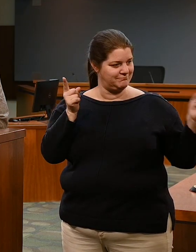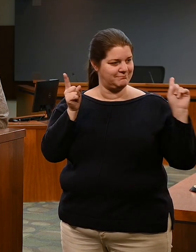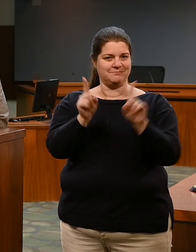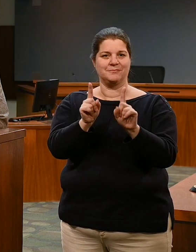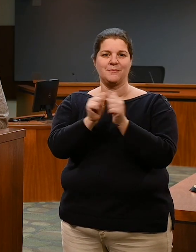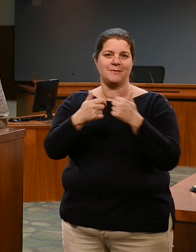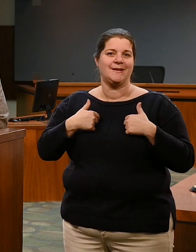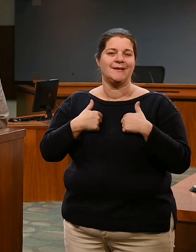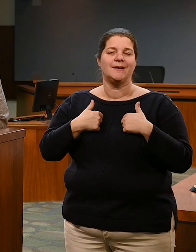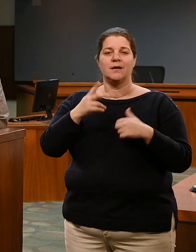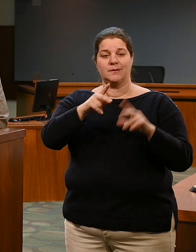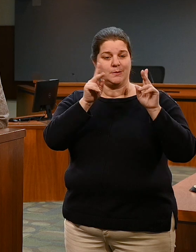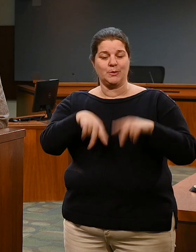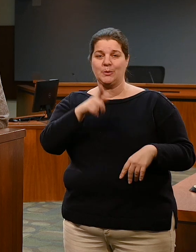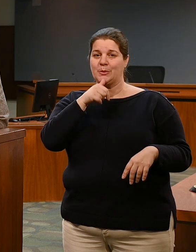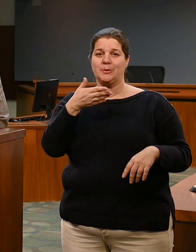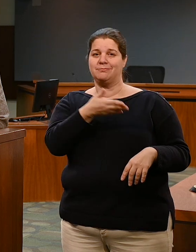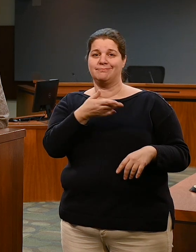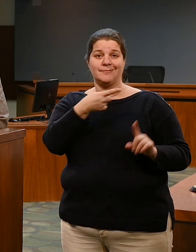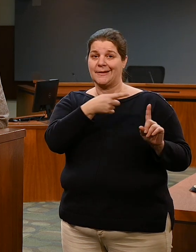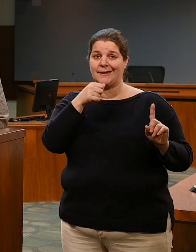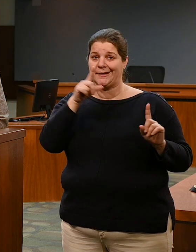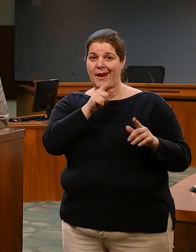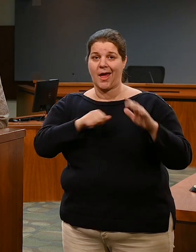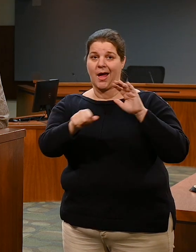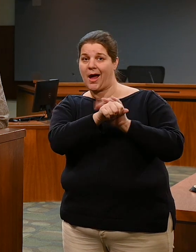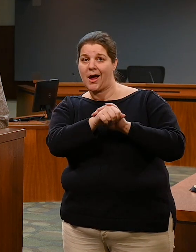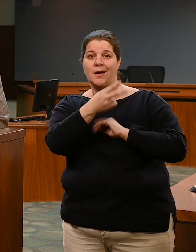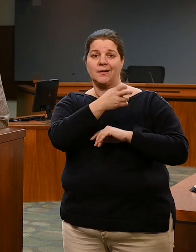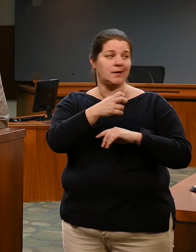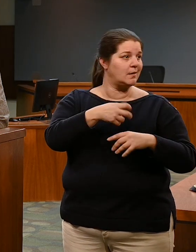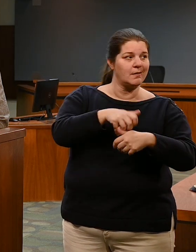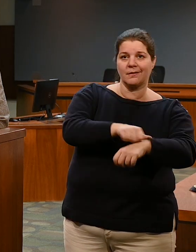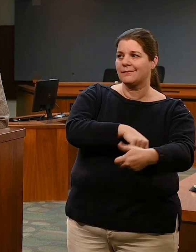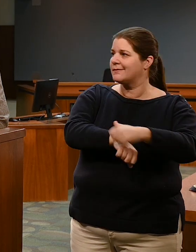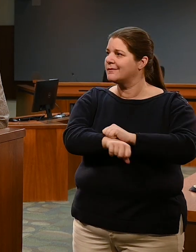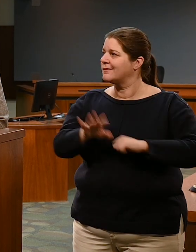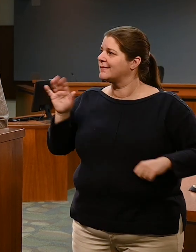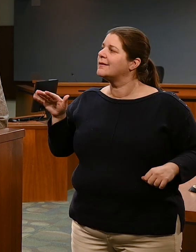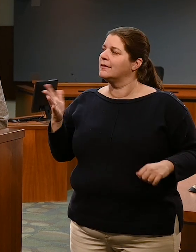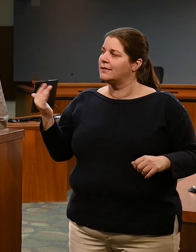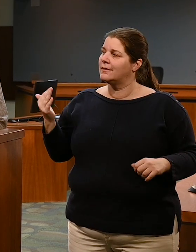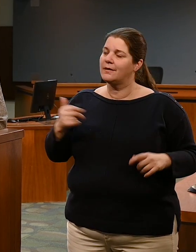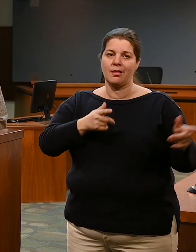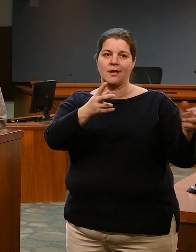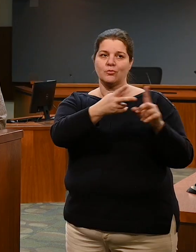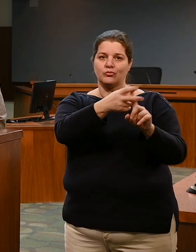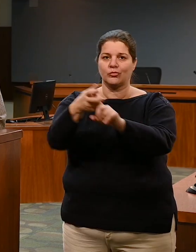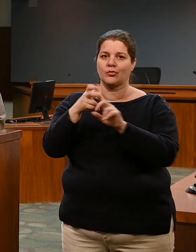a person who didn't really just hide in the bushes, but said, hey, listen, let's get some people together that can actually get some